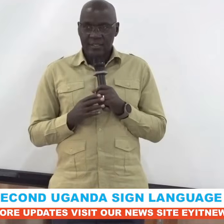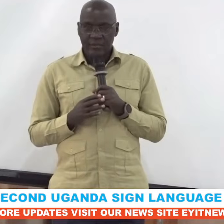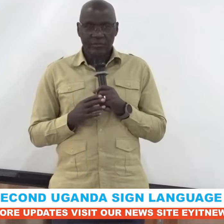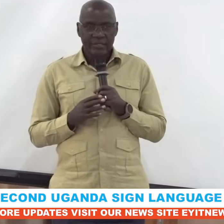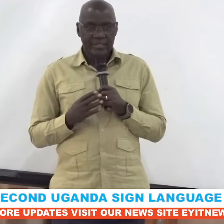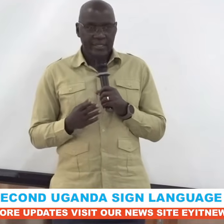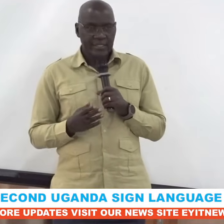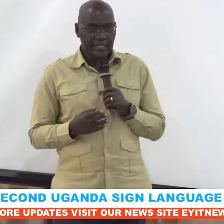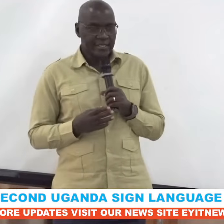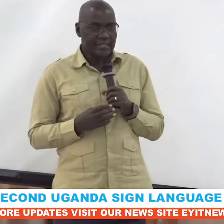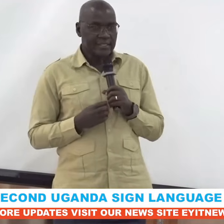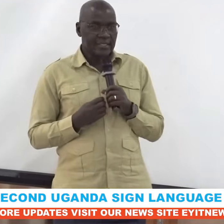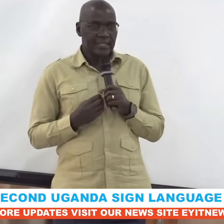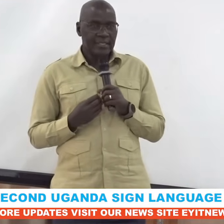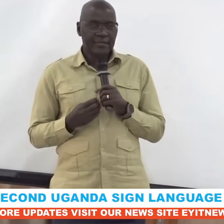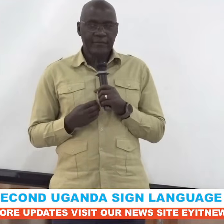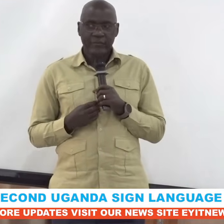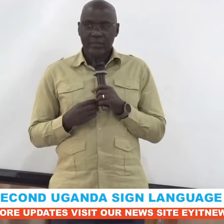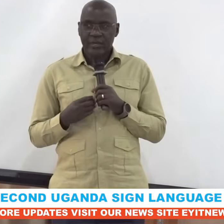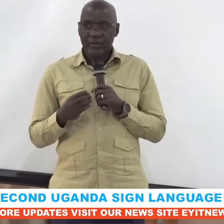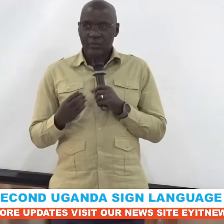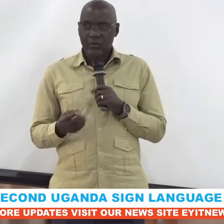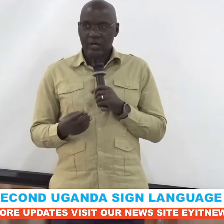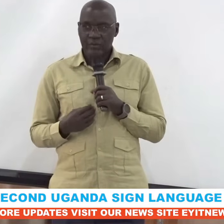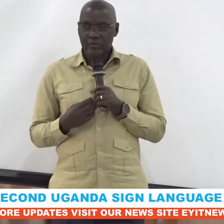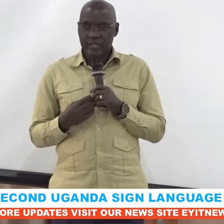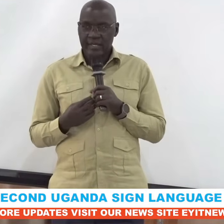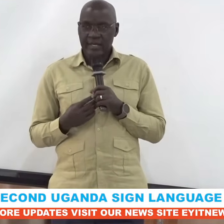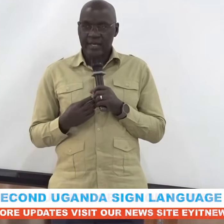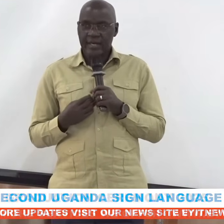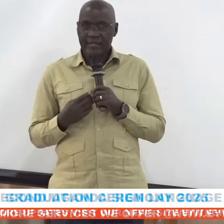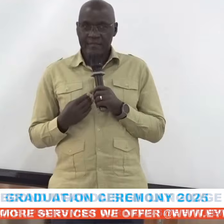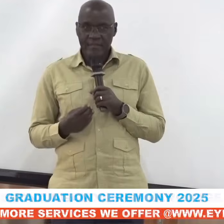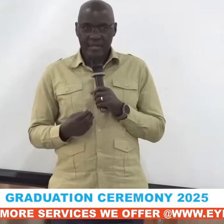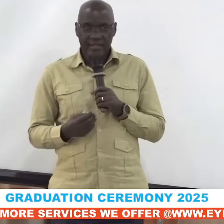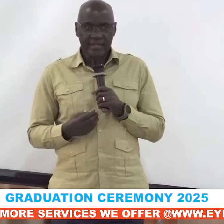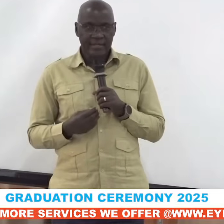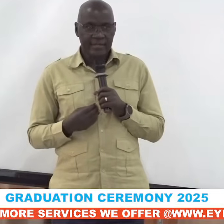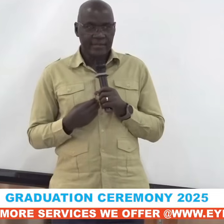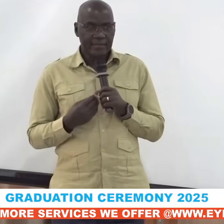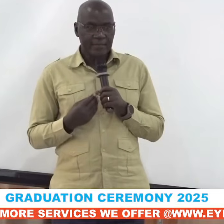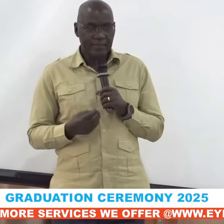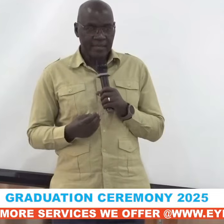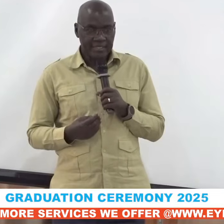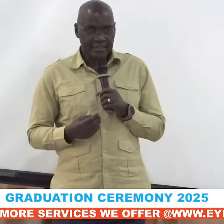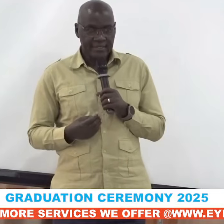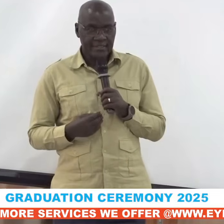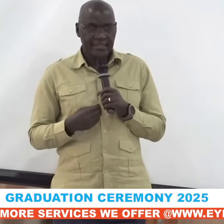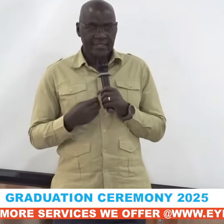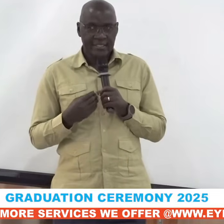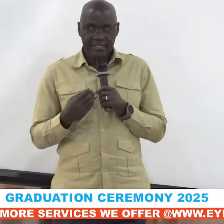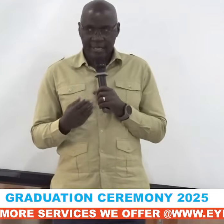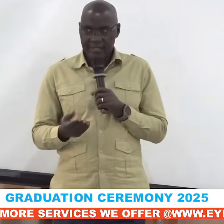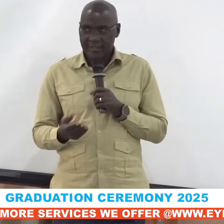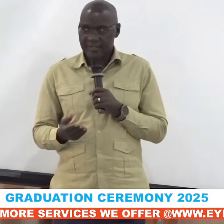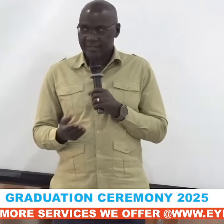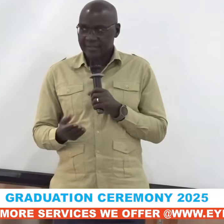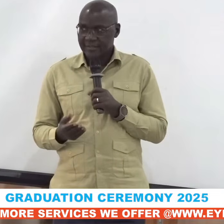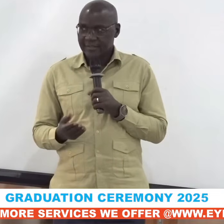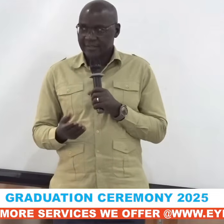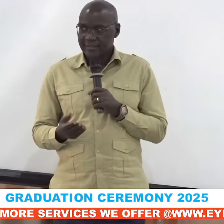The only thing I can say, go out there and make MUST shine.